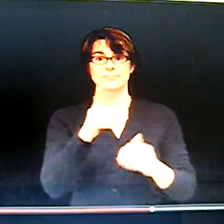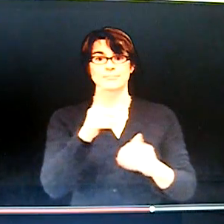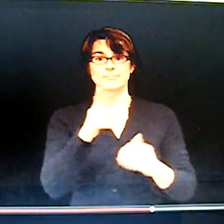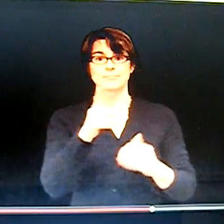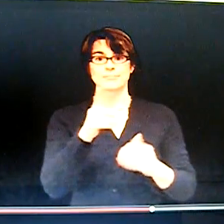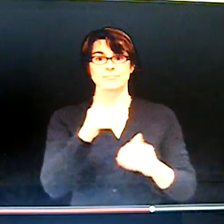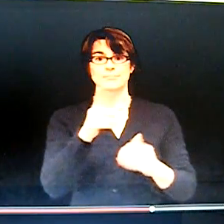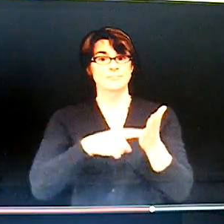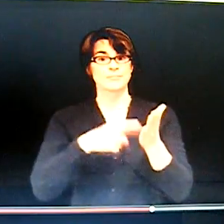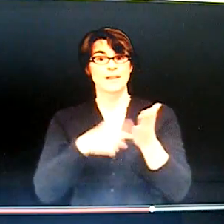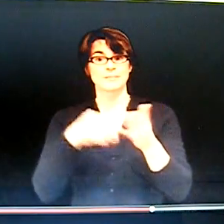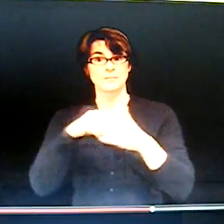mood.